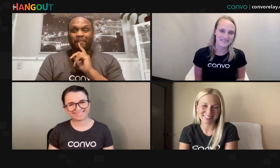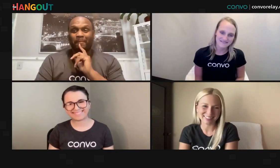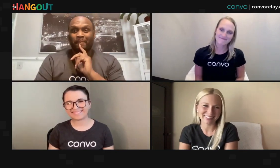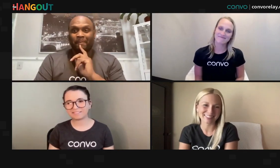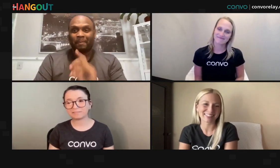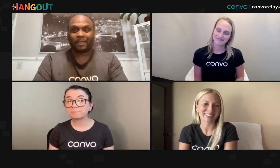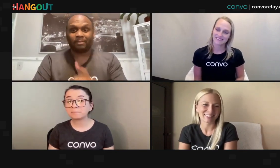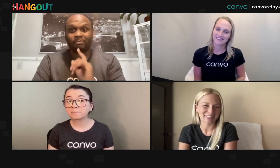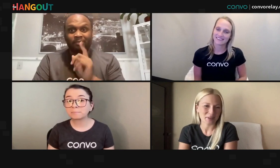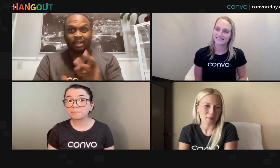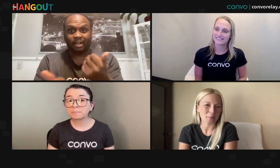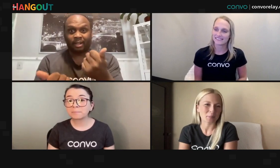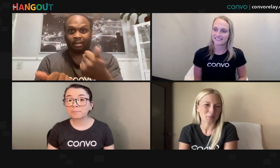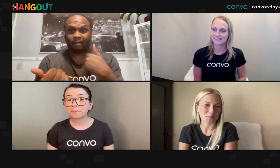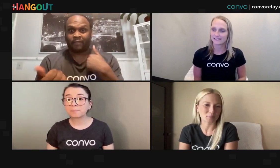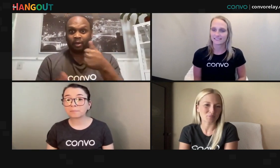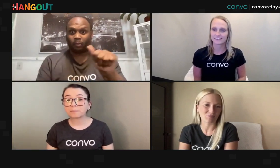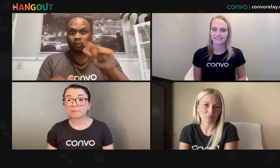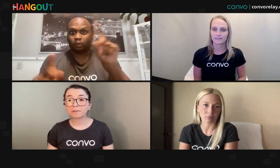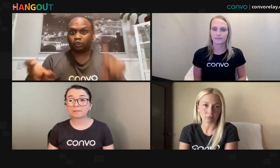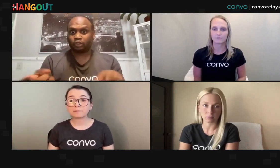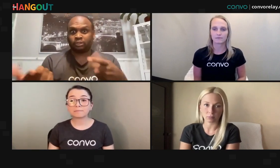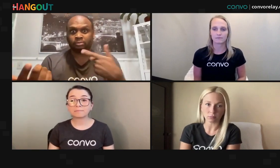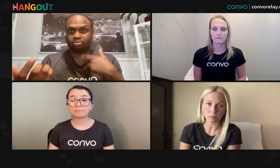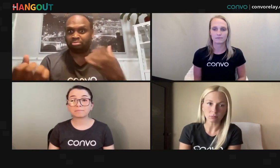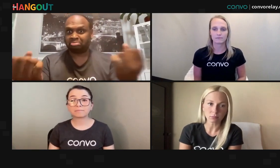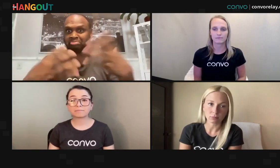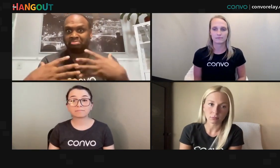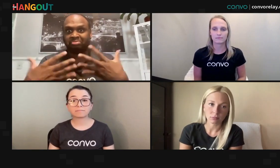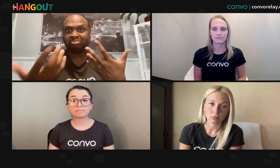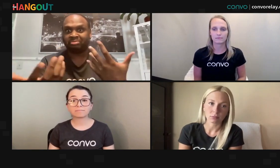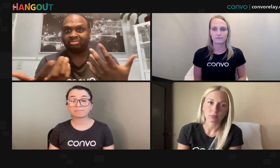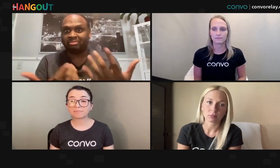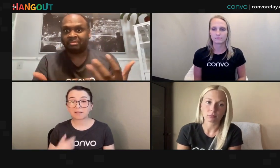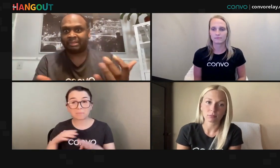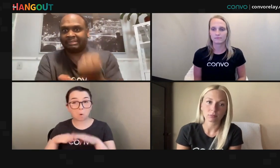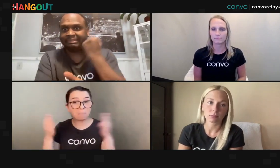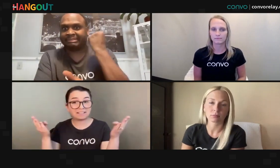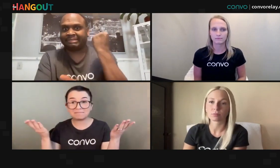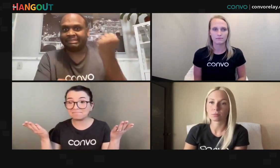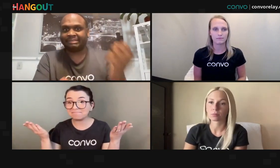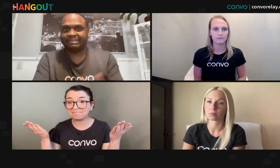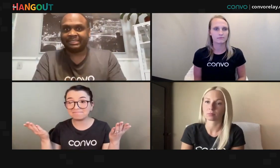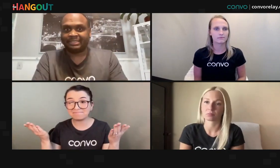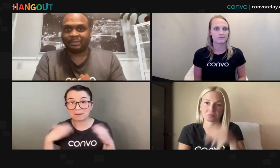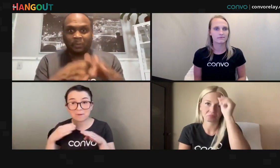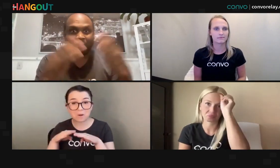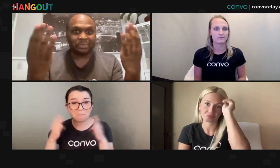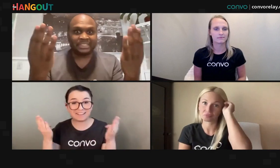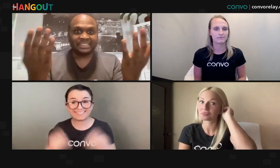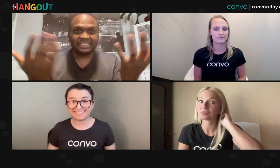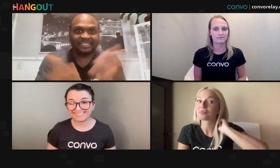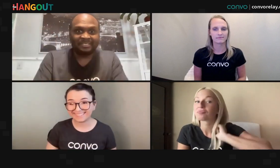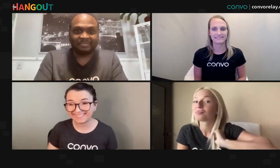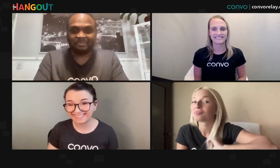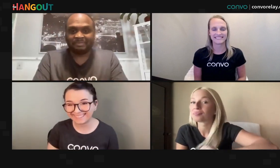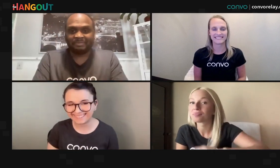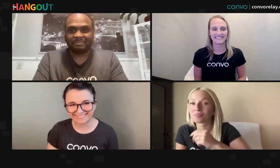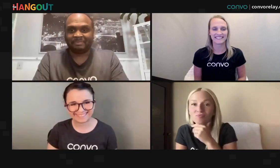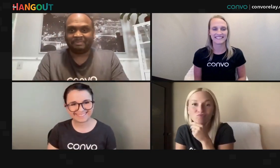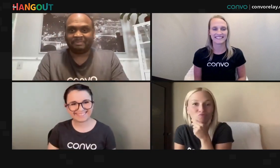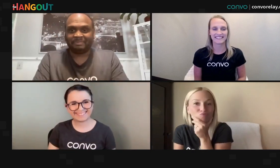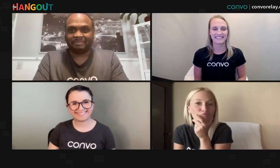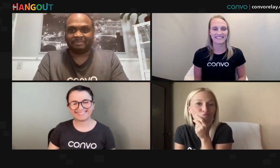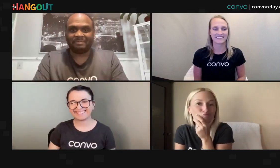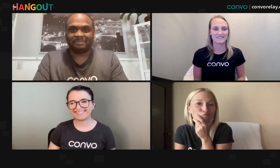Yeah. This is Carly. All right. Well, if we have any questions, please send them over to us. Now's the time.